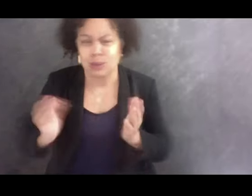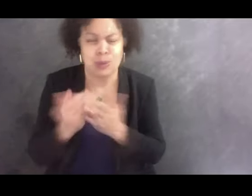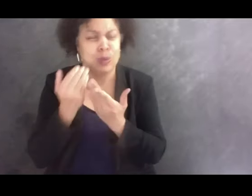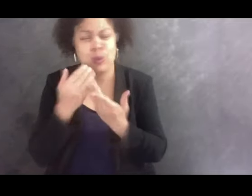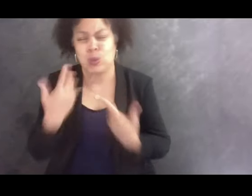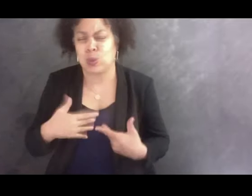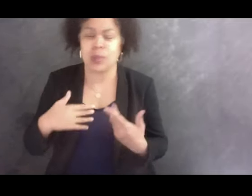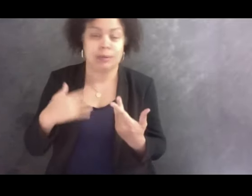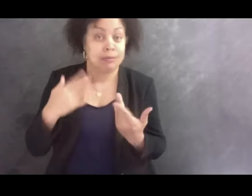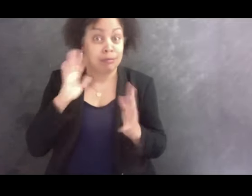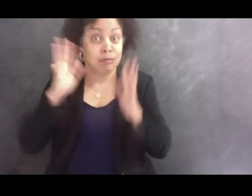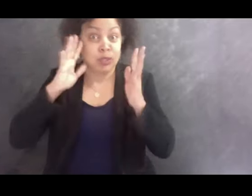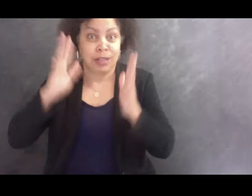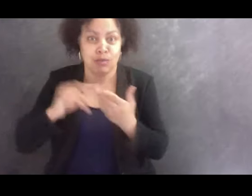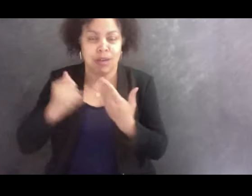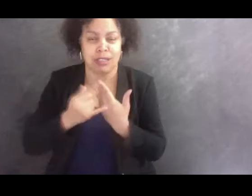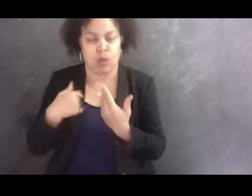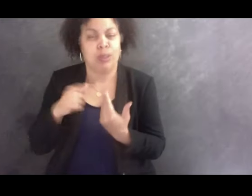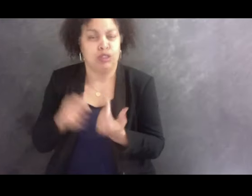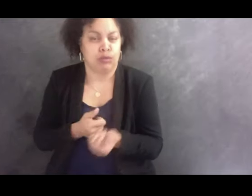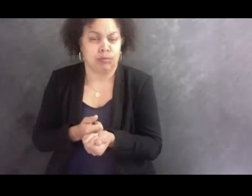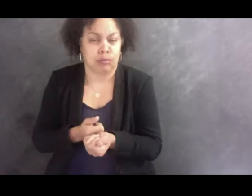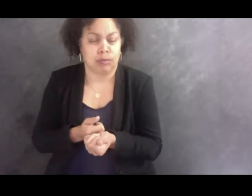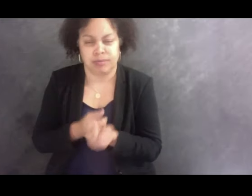innovative project that Creative Capital should support.